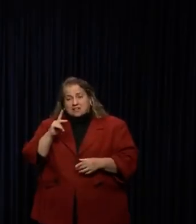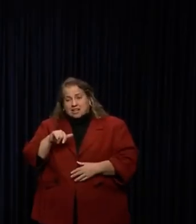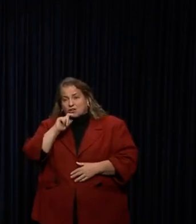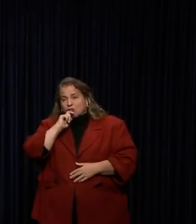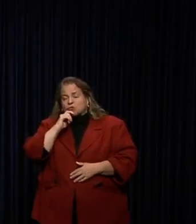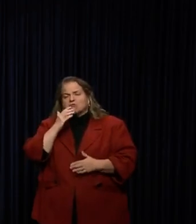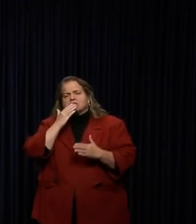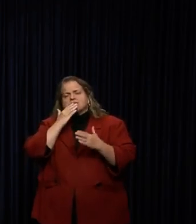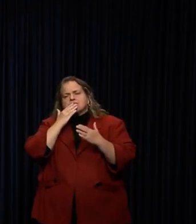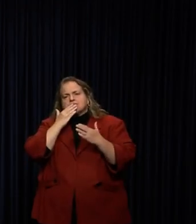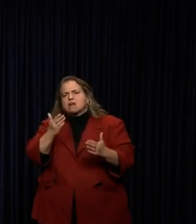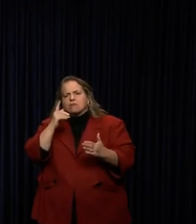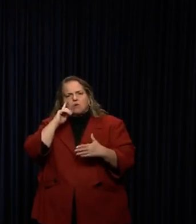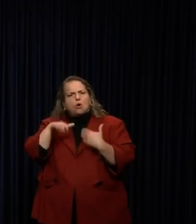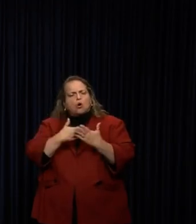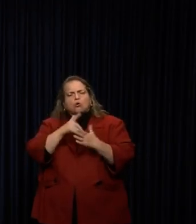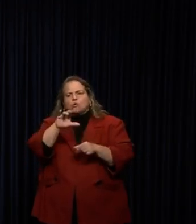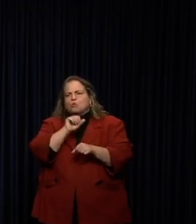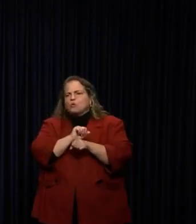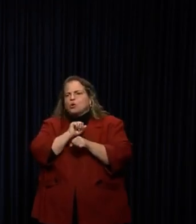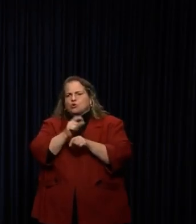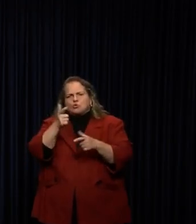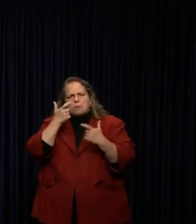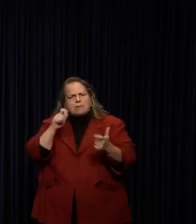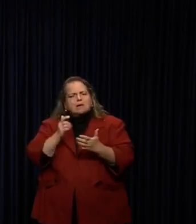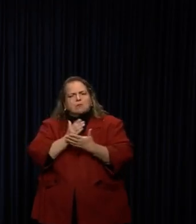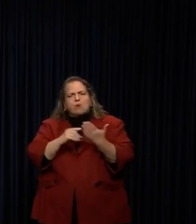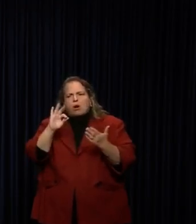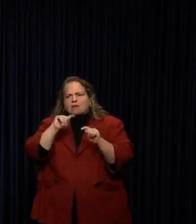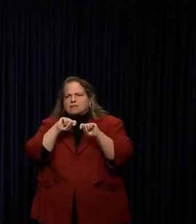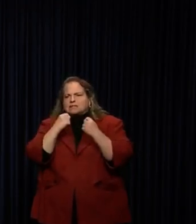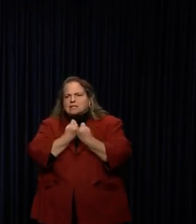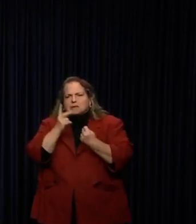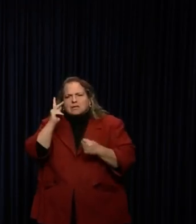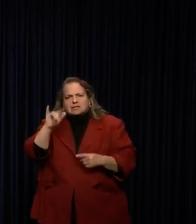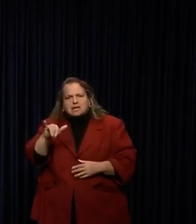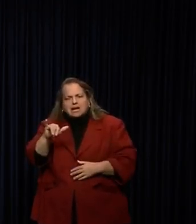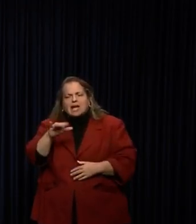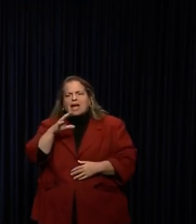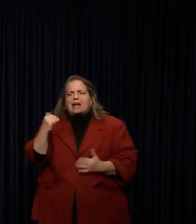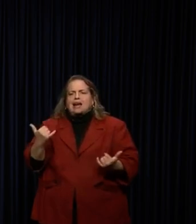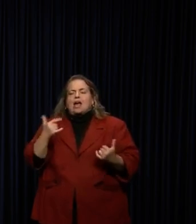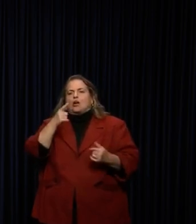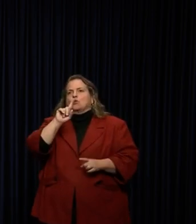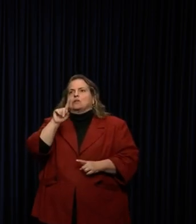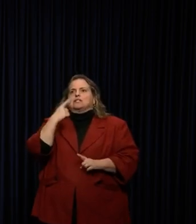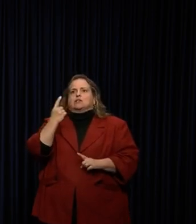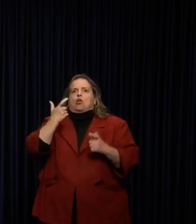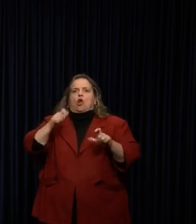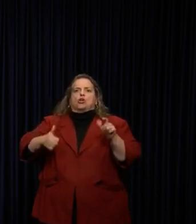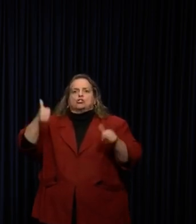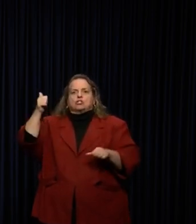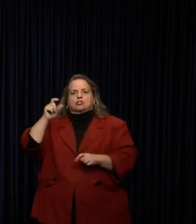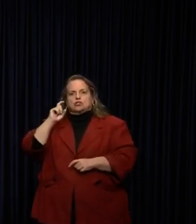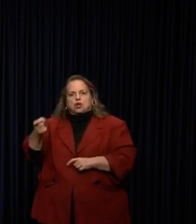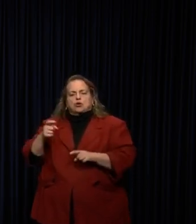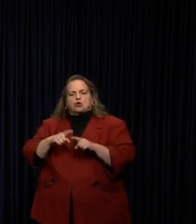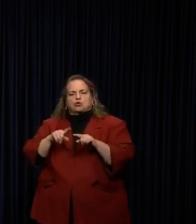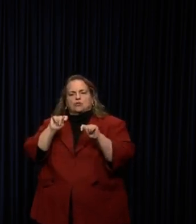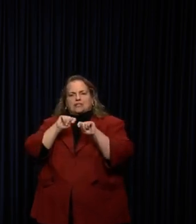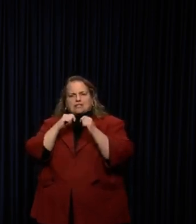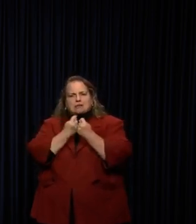and all of their work. They are a huge part of team Kentucky. And now they're the single largest donor to the team Kentucky fund. And